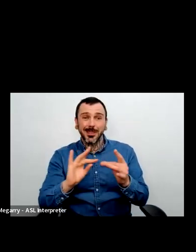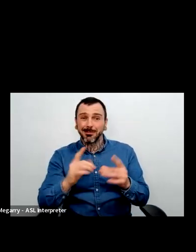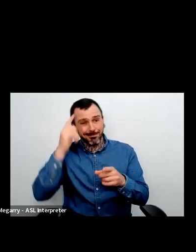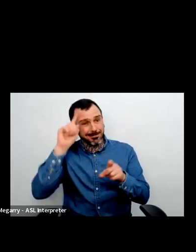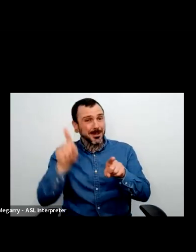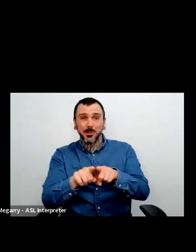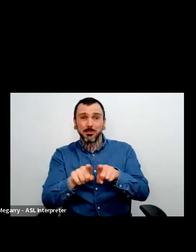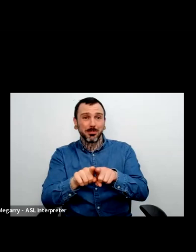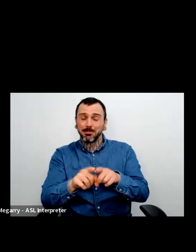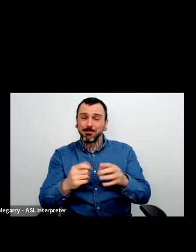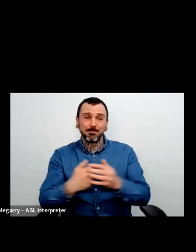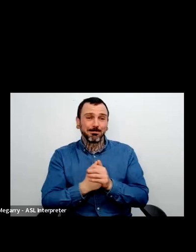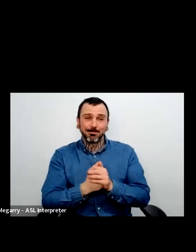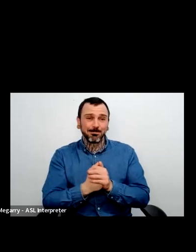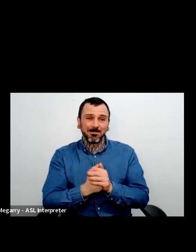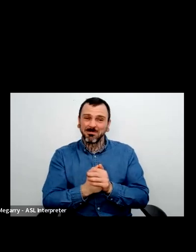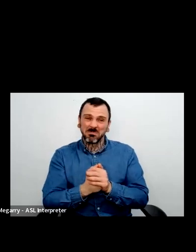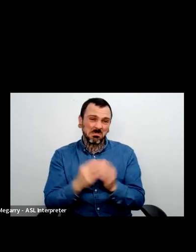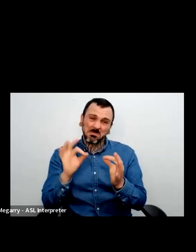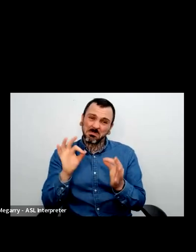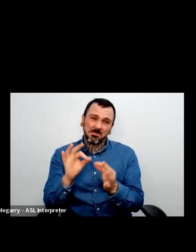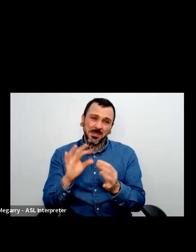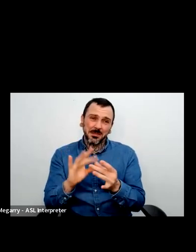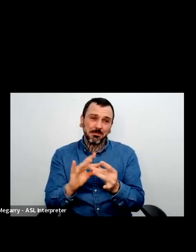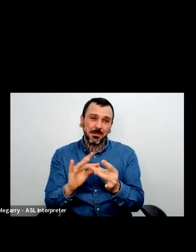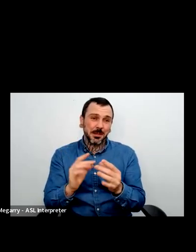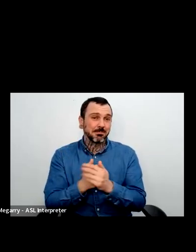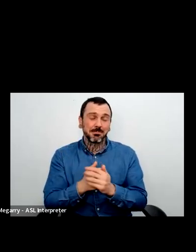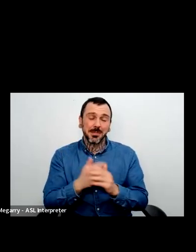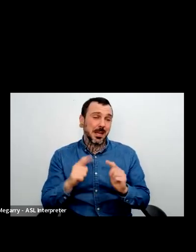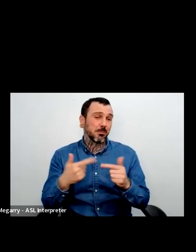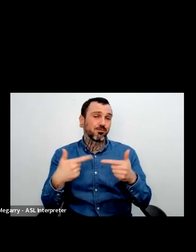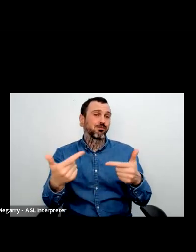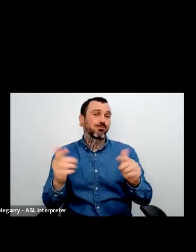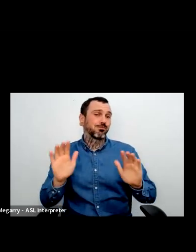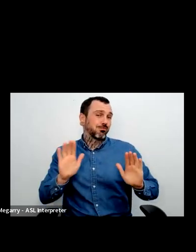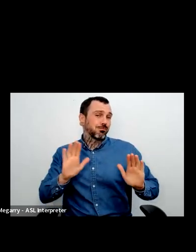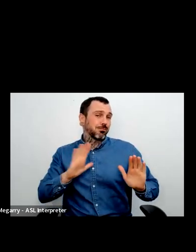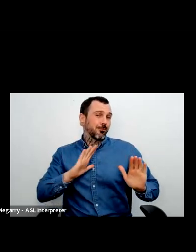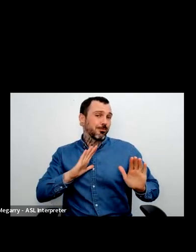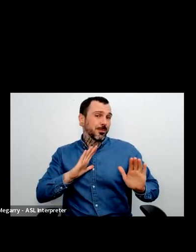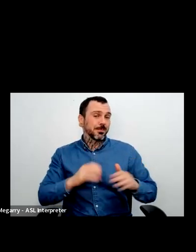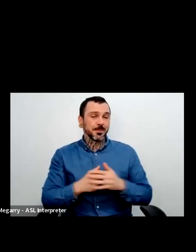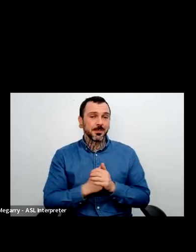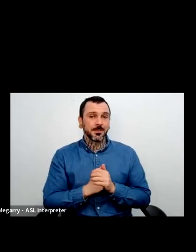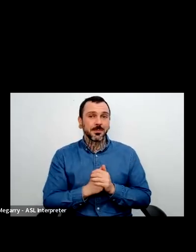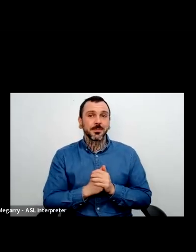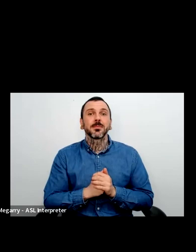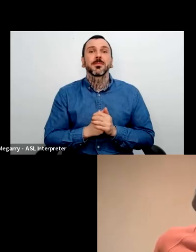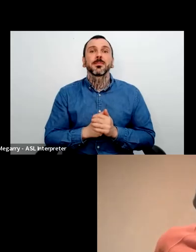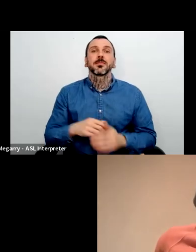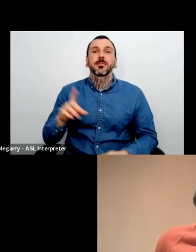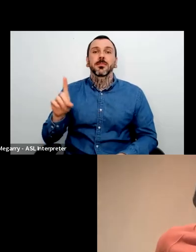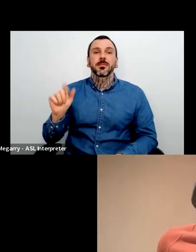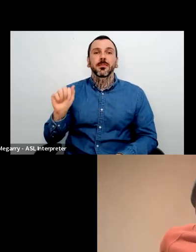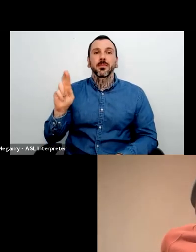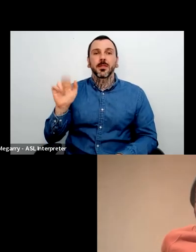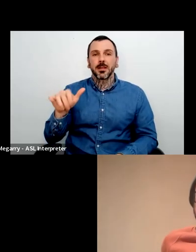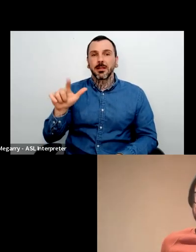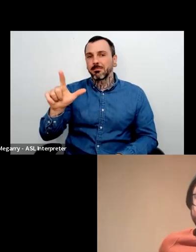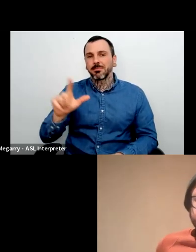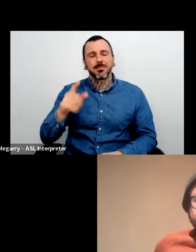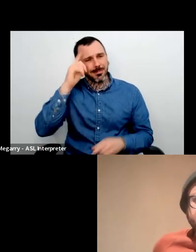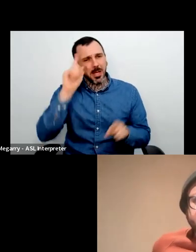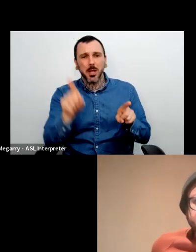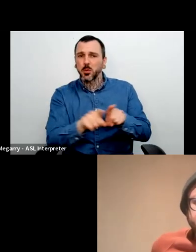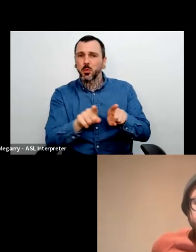So I'll leave it there. Okay. Daryl? Yeah, I agree. I think the